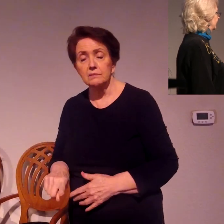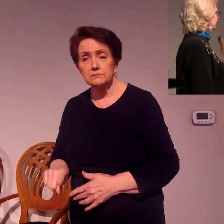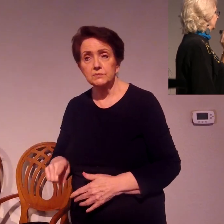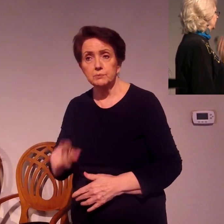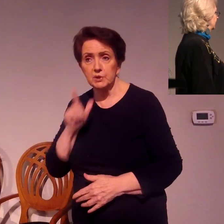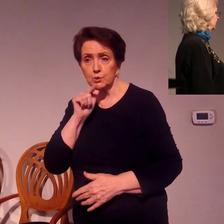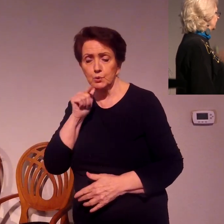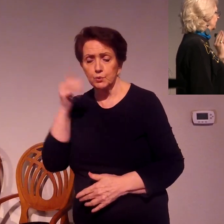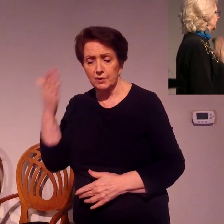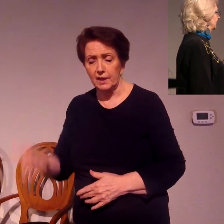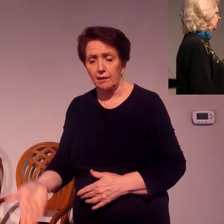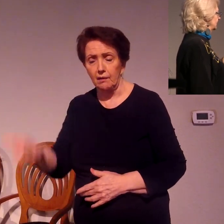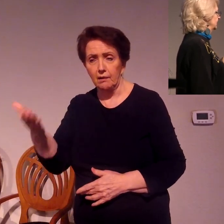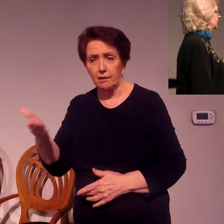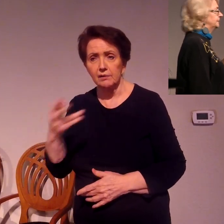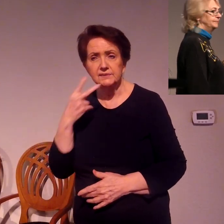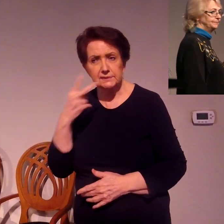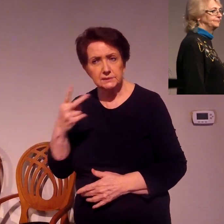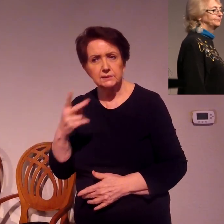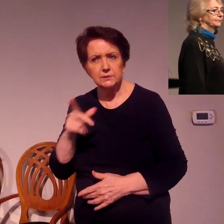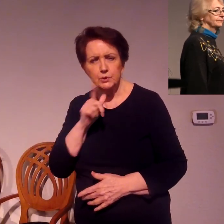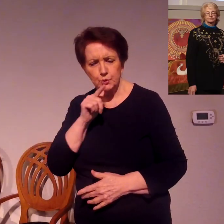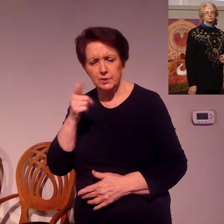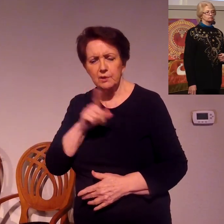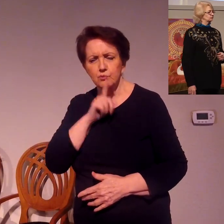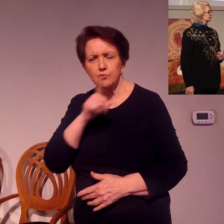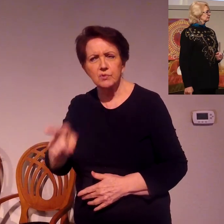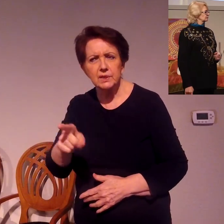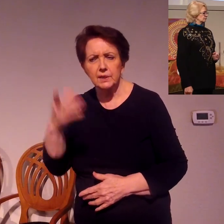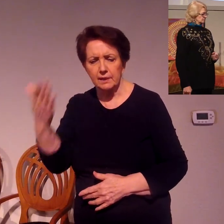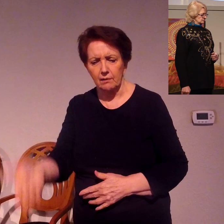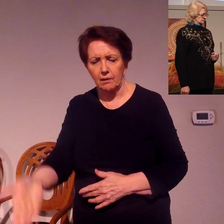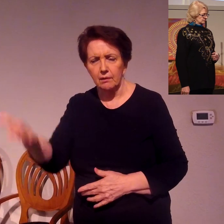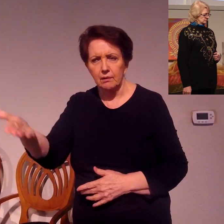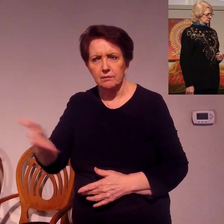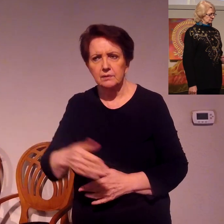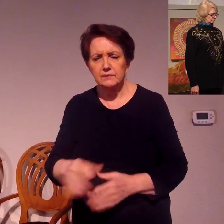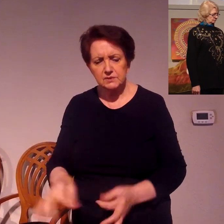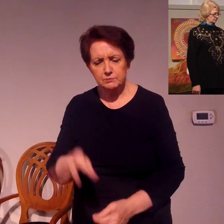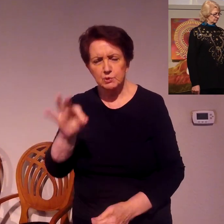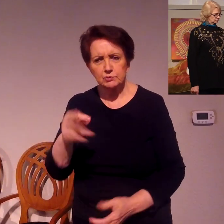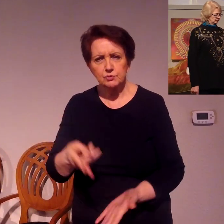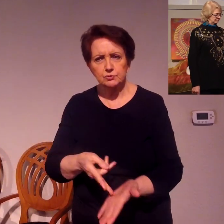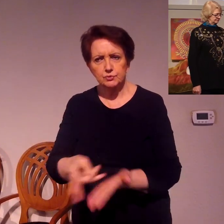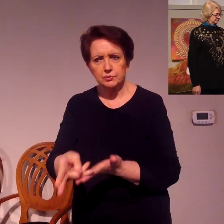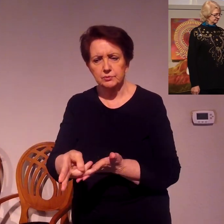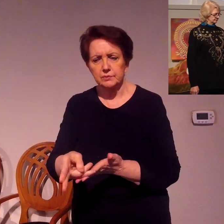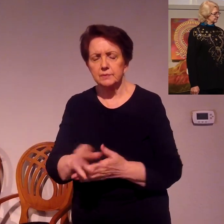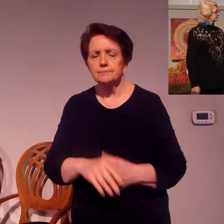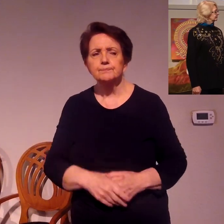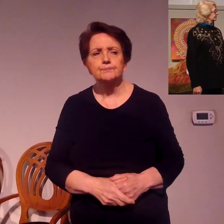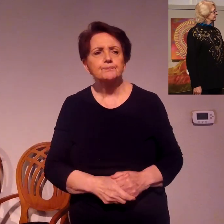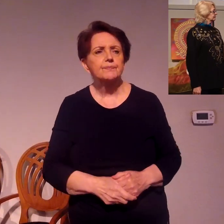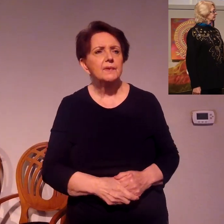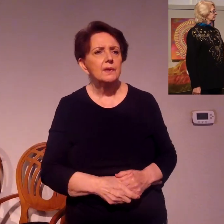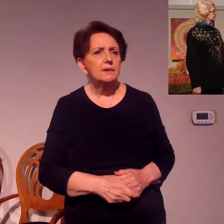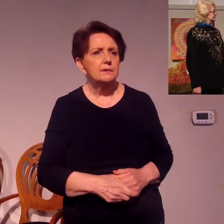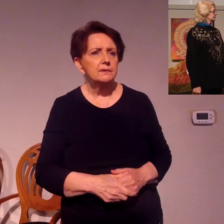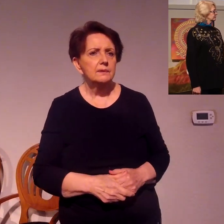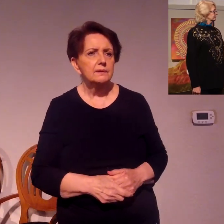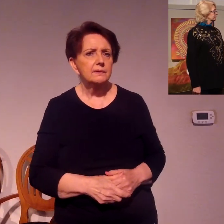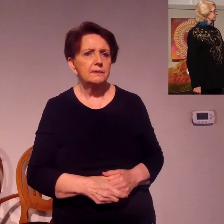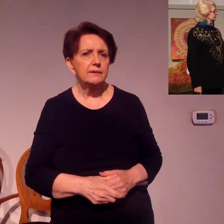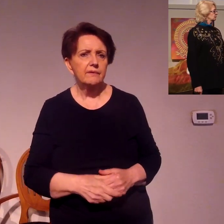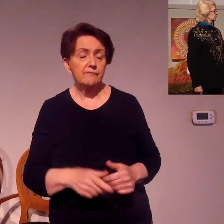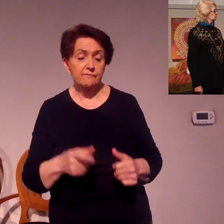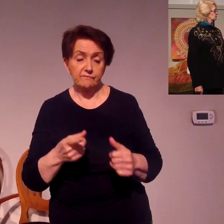our partners for who they truly are, to see the spiritual truth of them. First, to call out